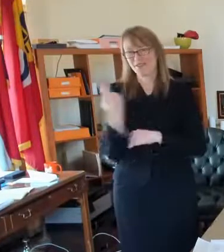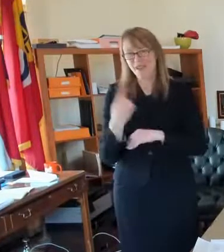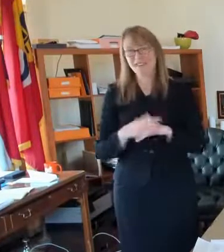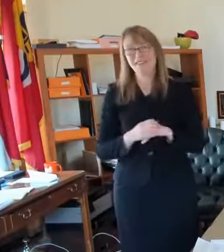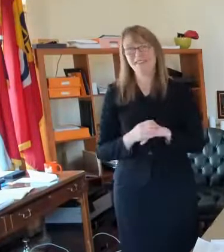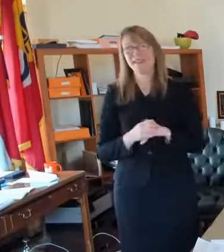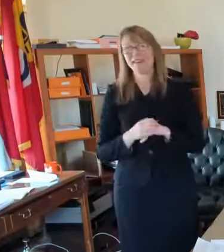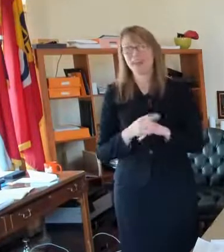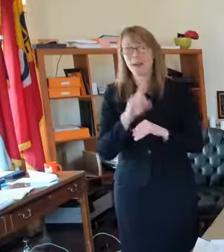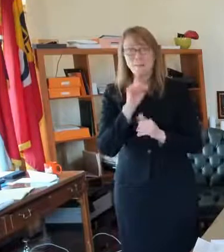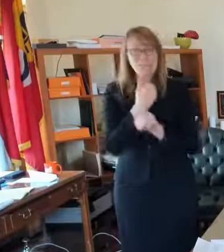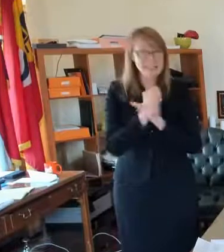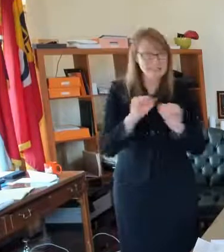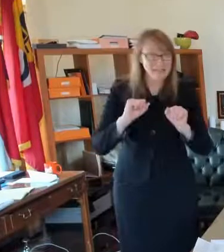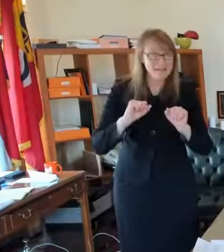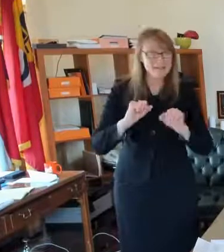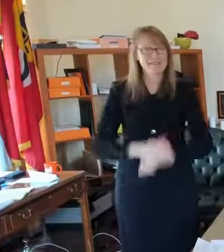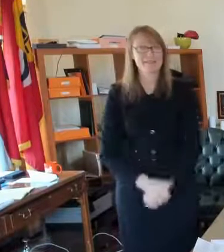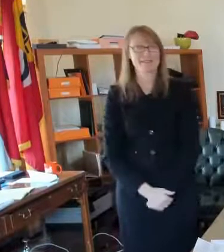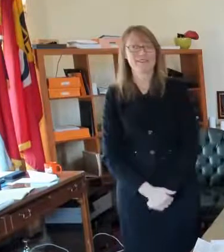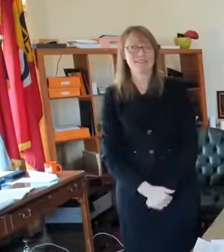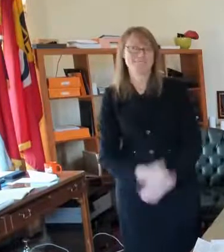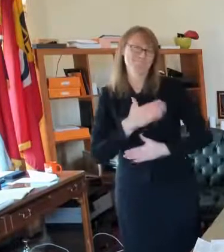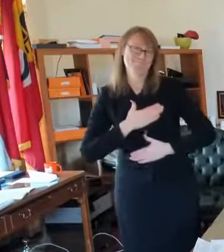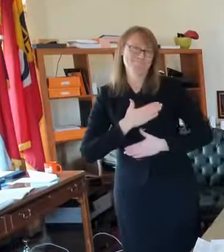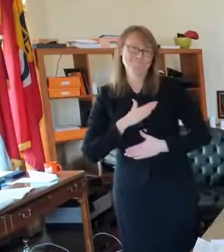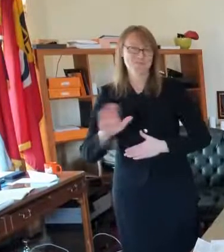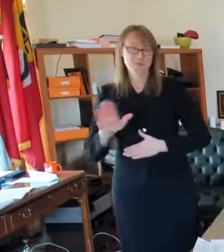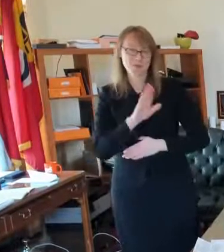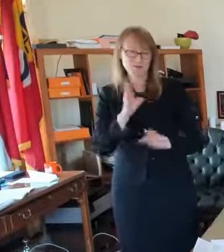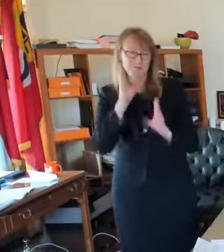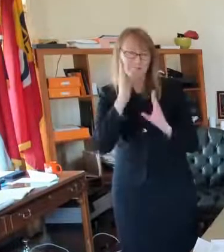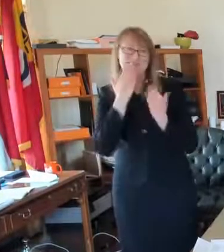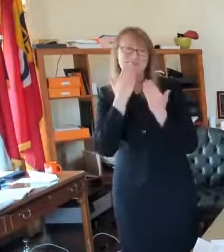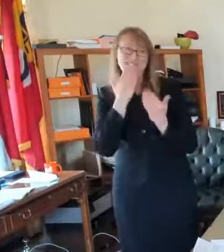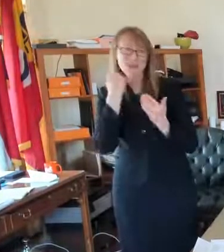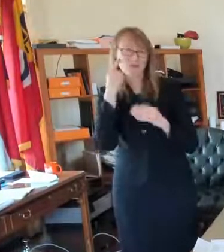safe, and appreciate all of you. Thanks for